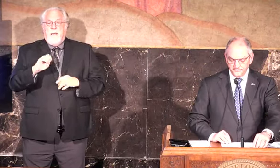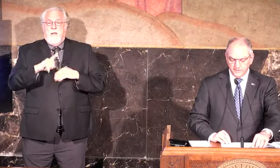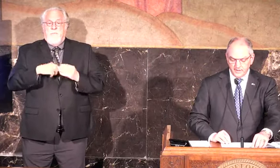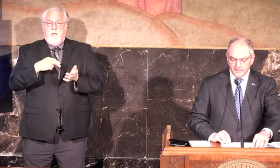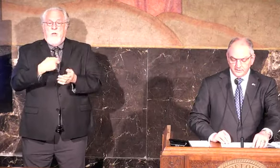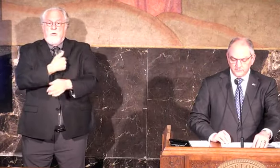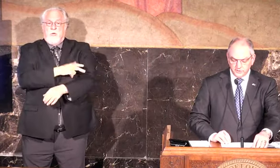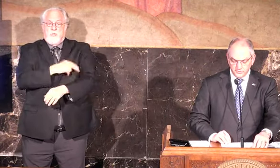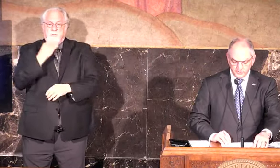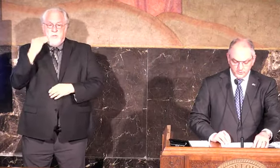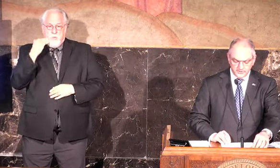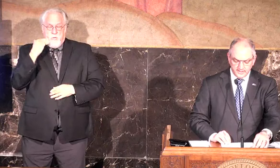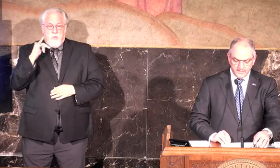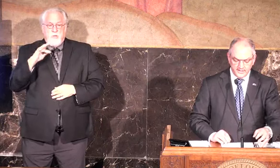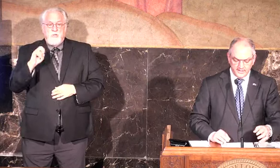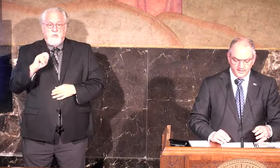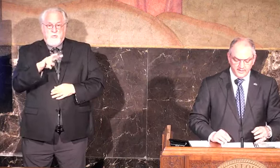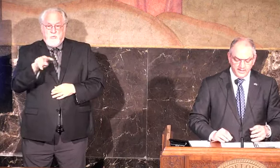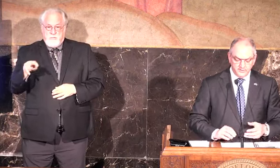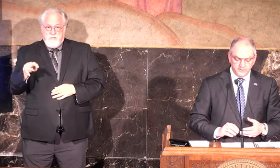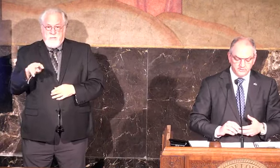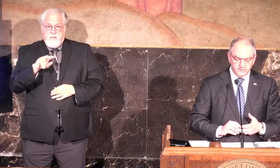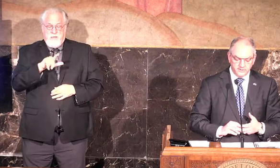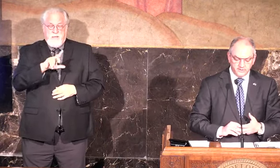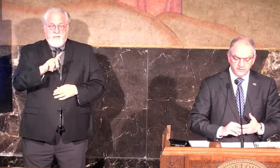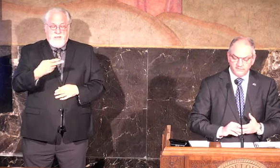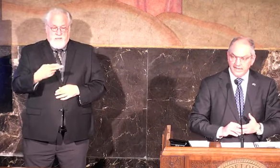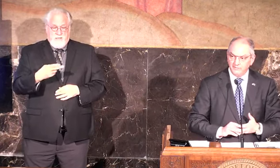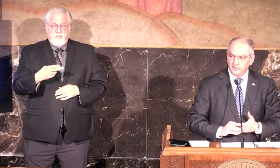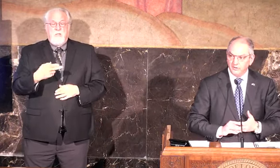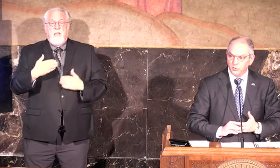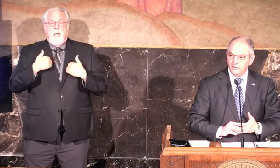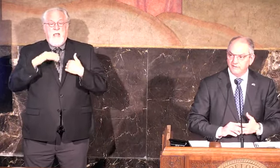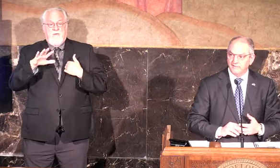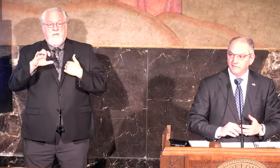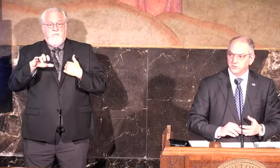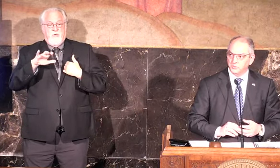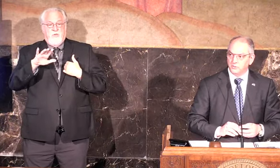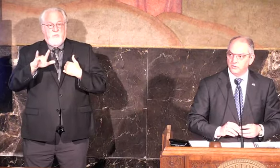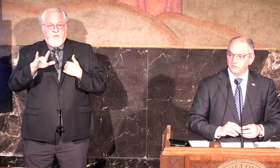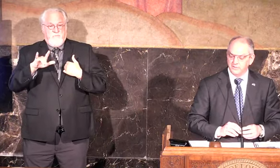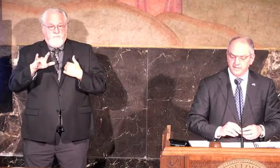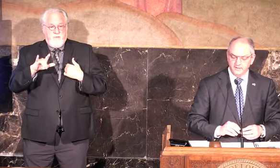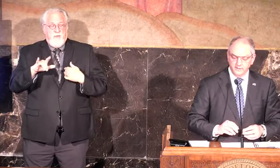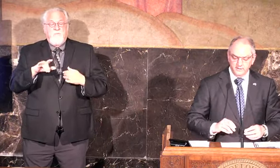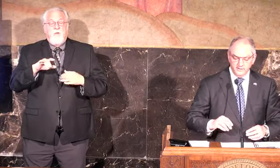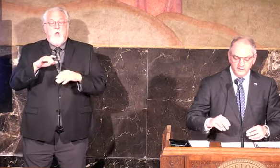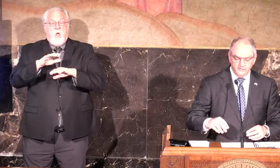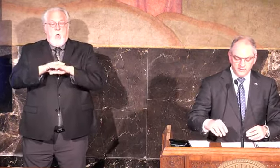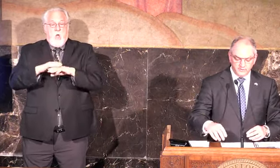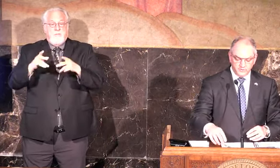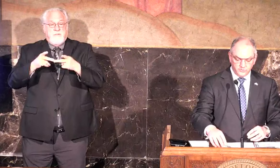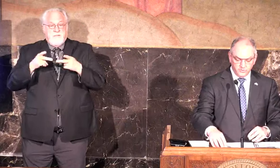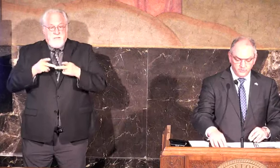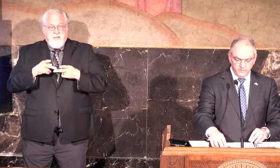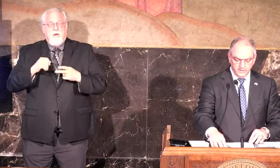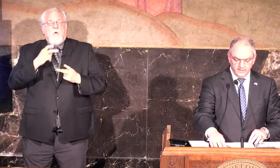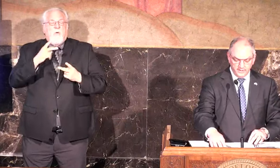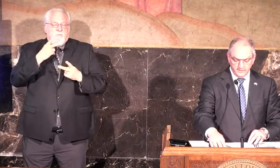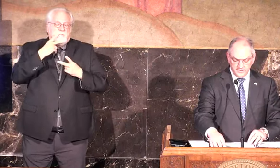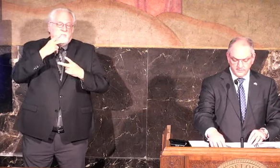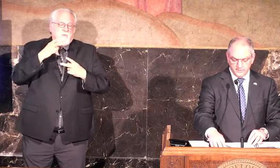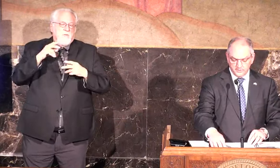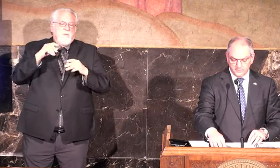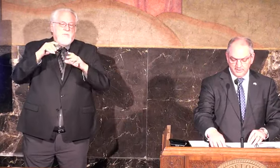homes. As of June the 22nd, LDH has conducted 525 virtual or on-site infection control